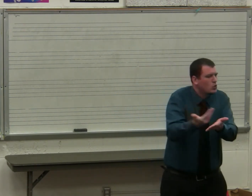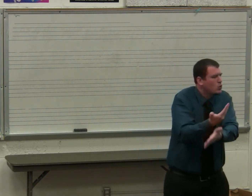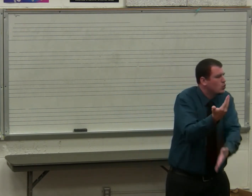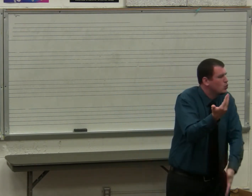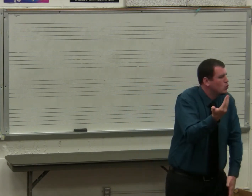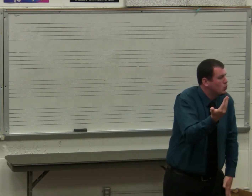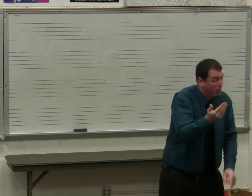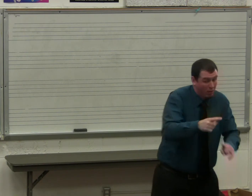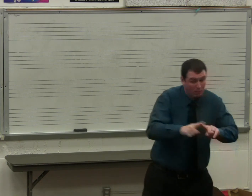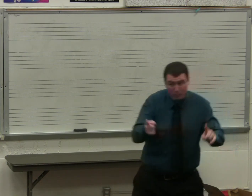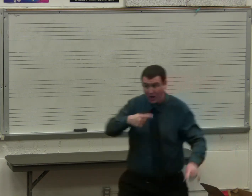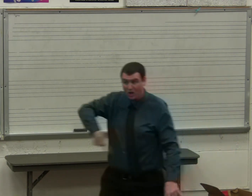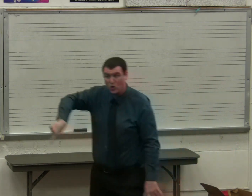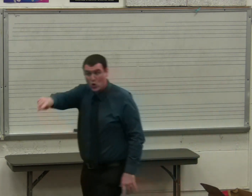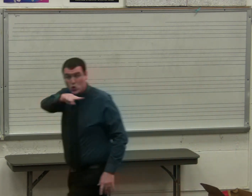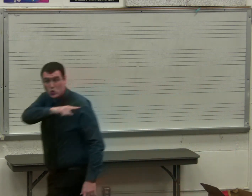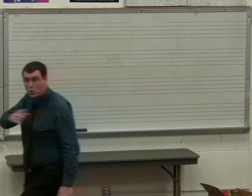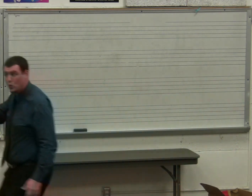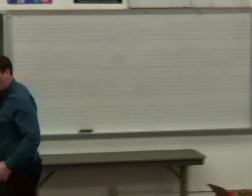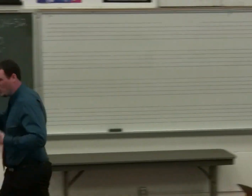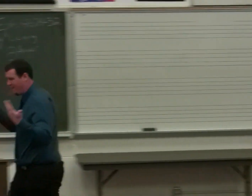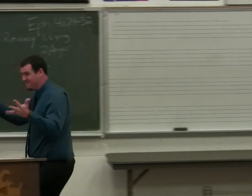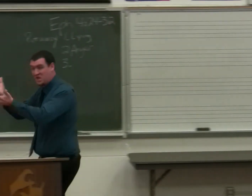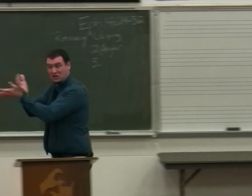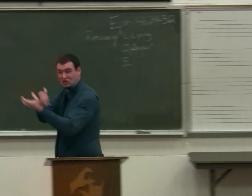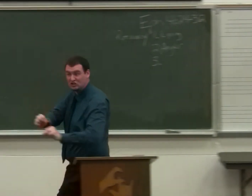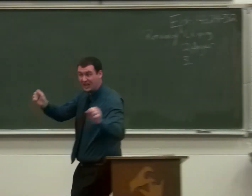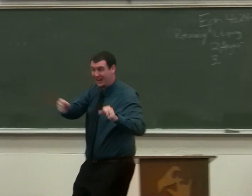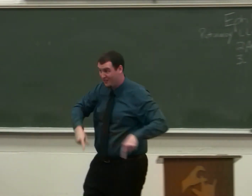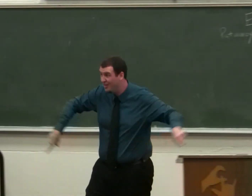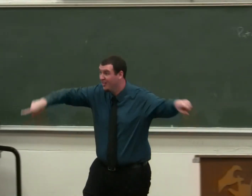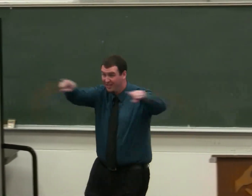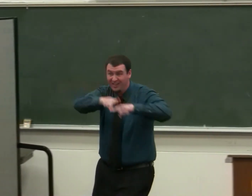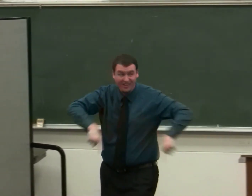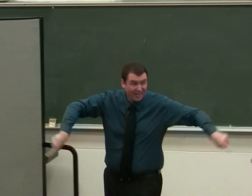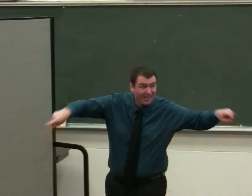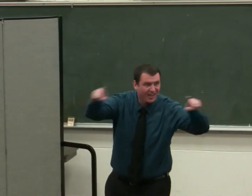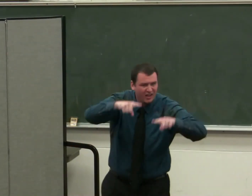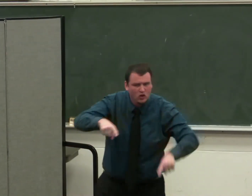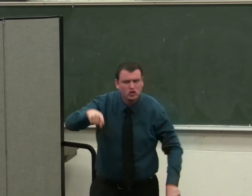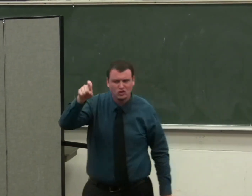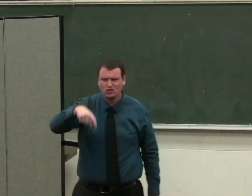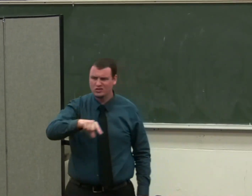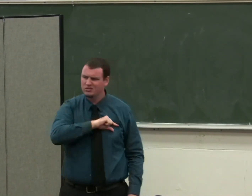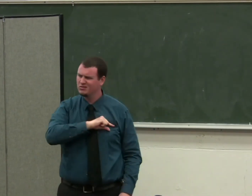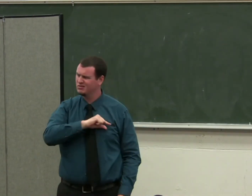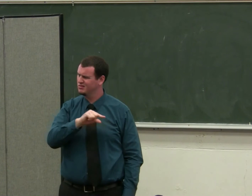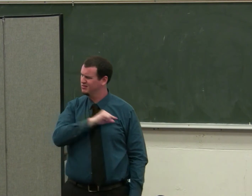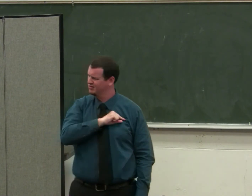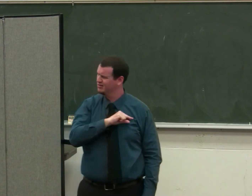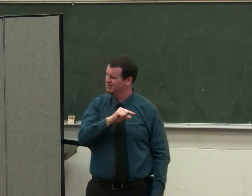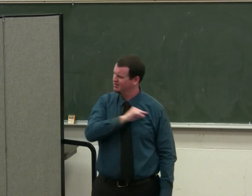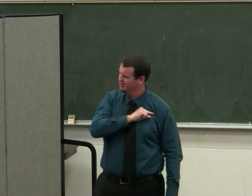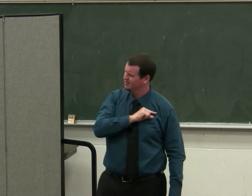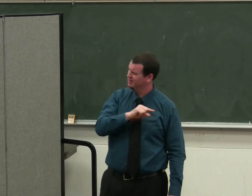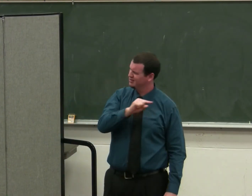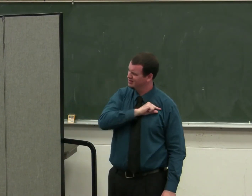That's just their nature. They're not new. But those of us who are saved, all of you who have said that you're